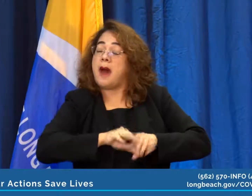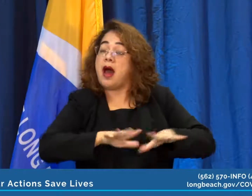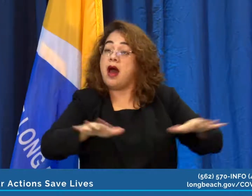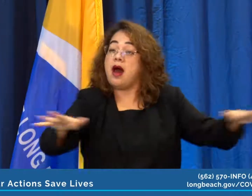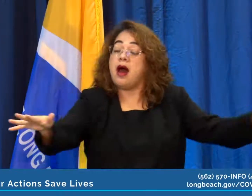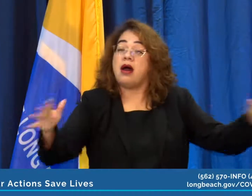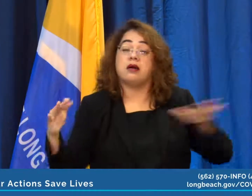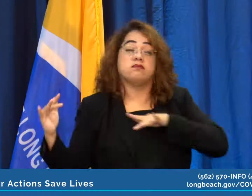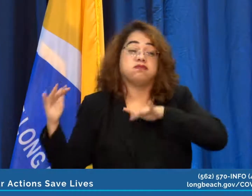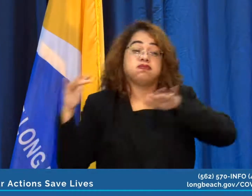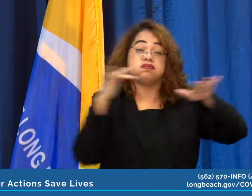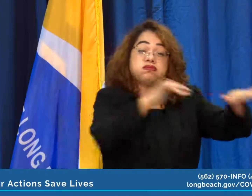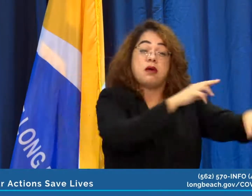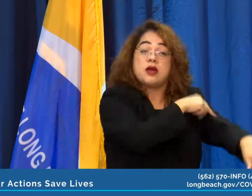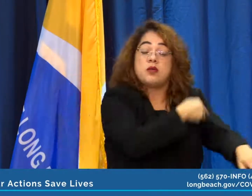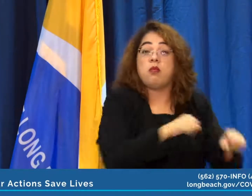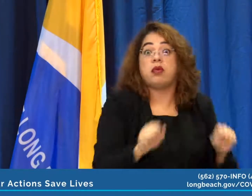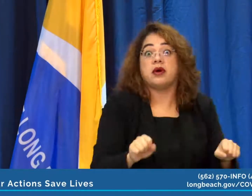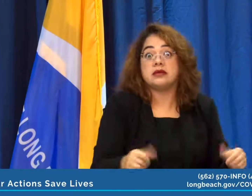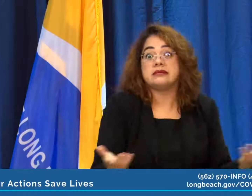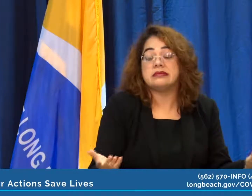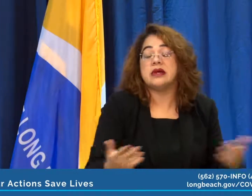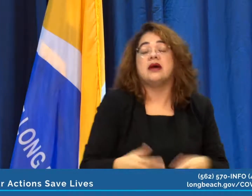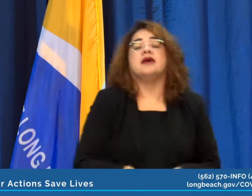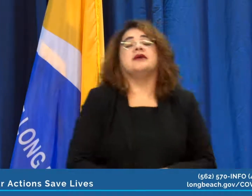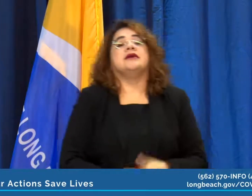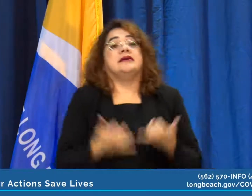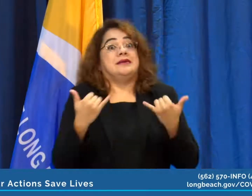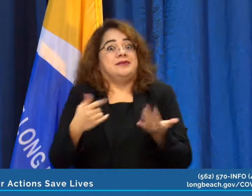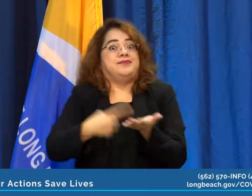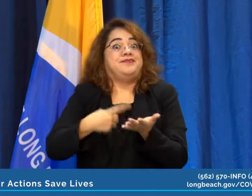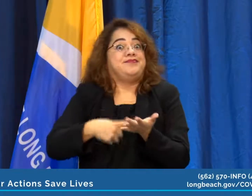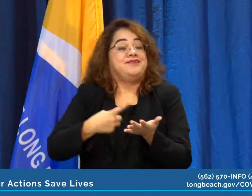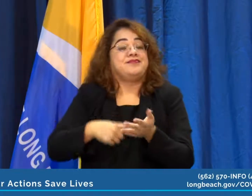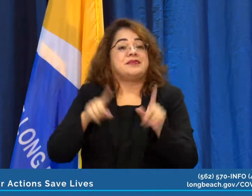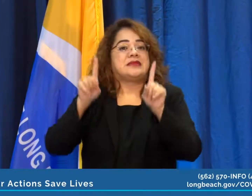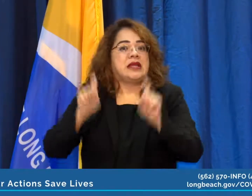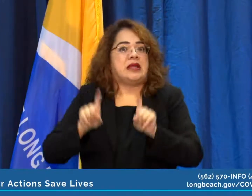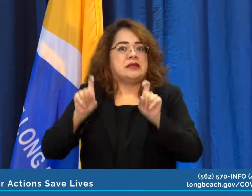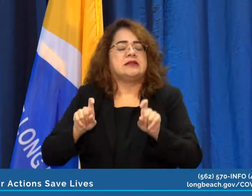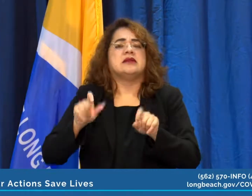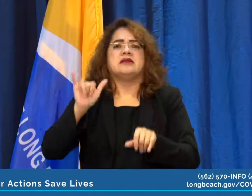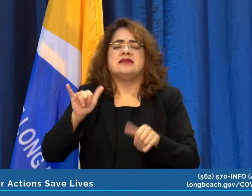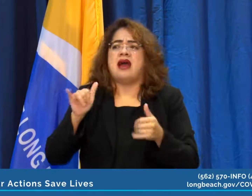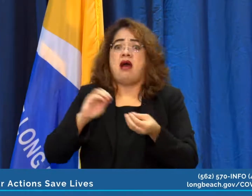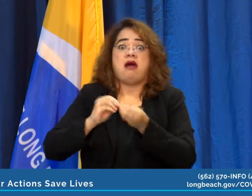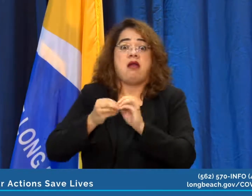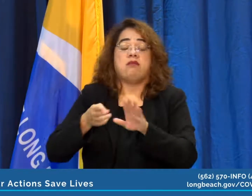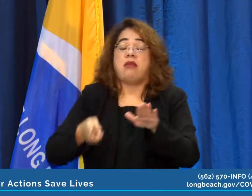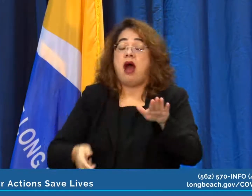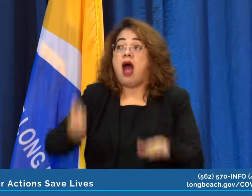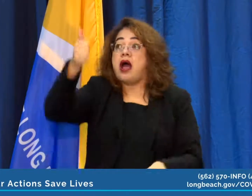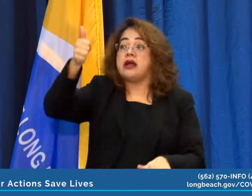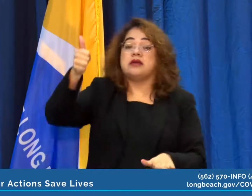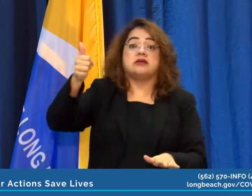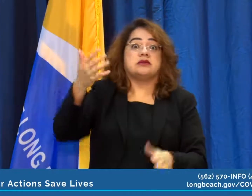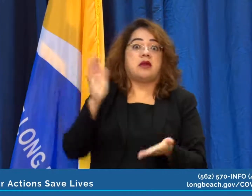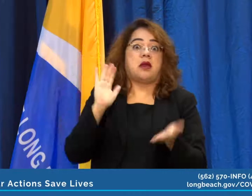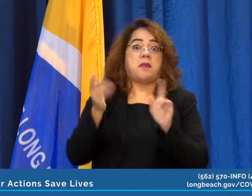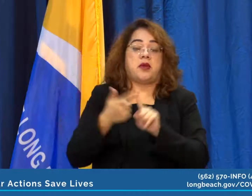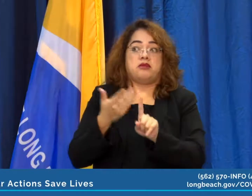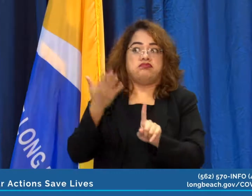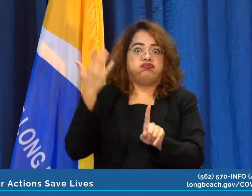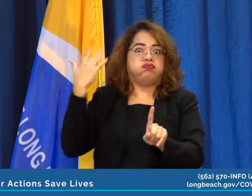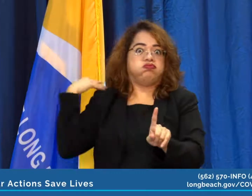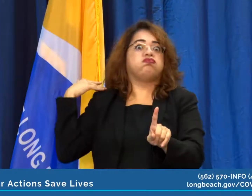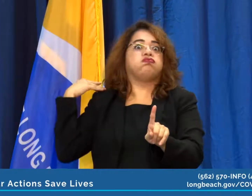of our testing capacity, we are now testing higher than we've ever tested, even during the summer surge, when businesses